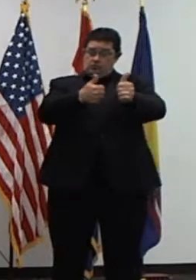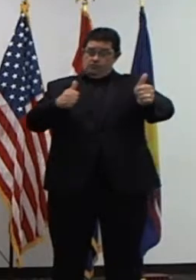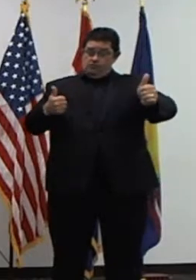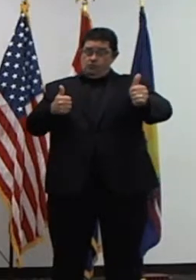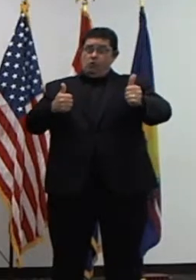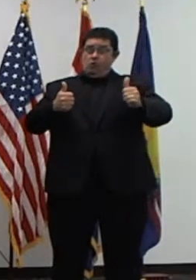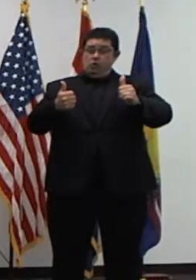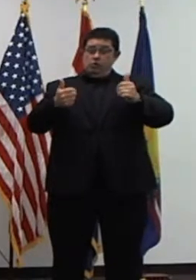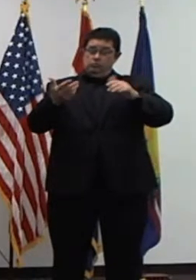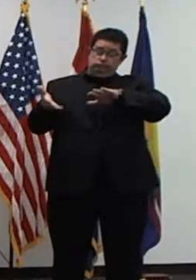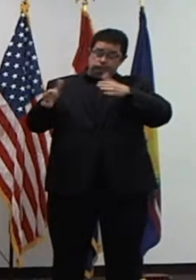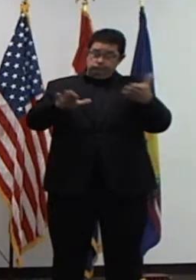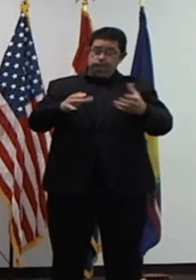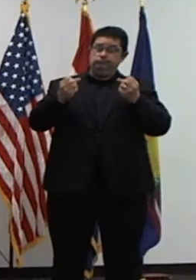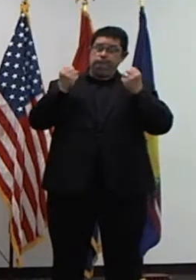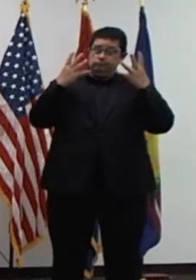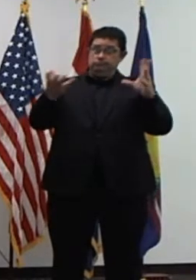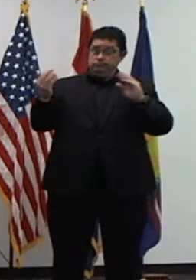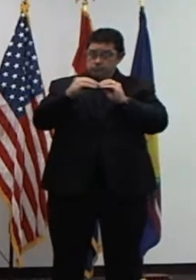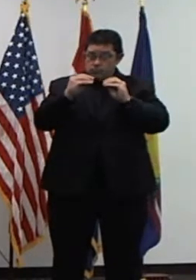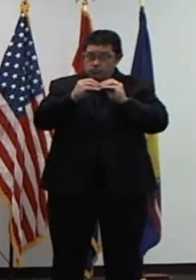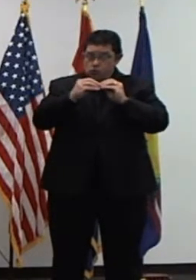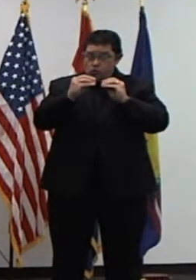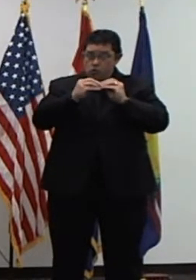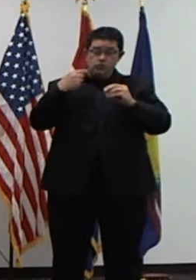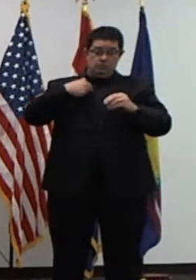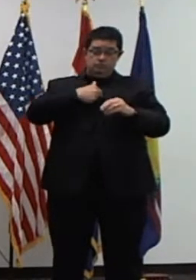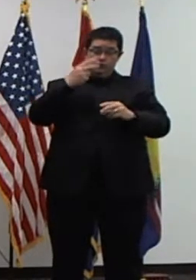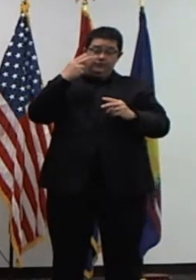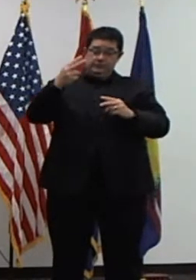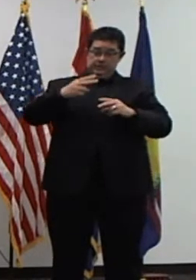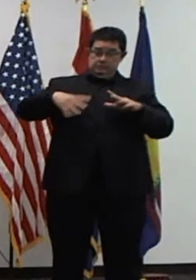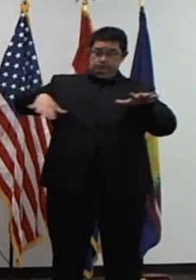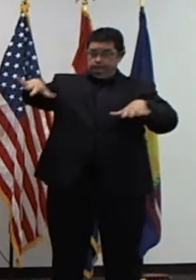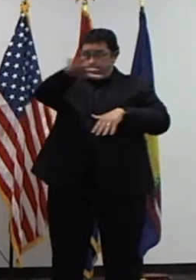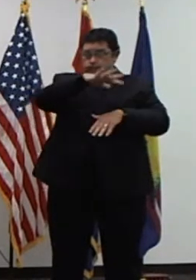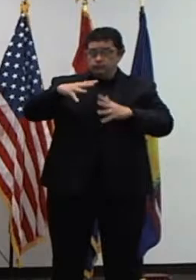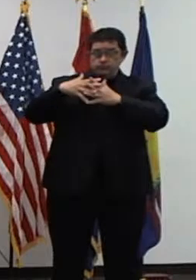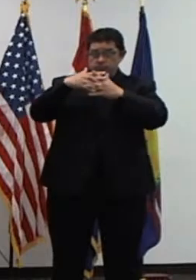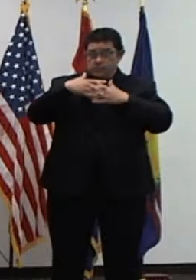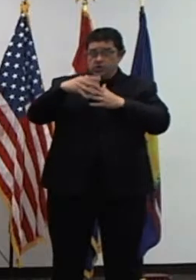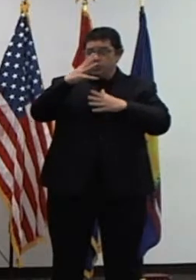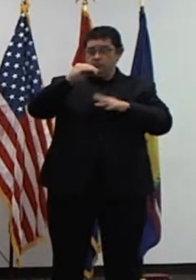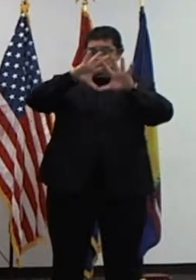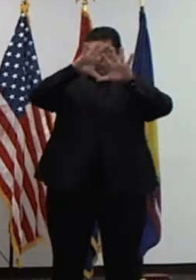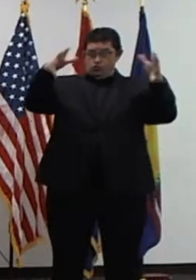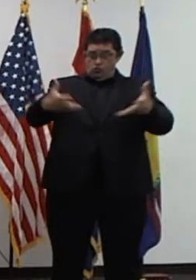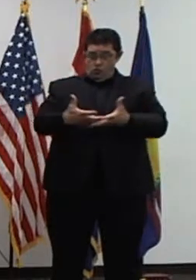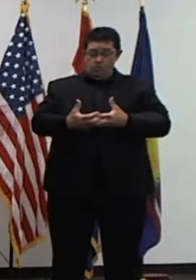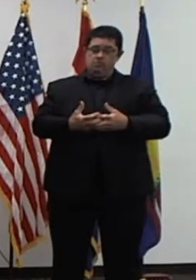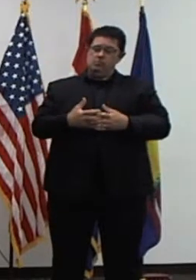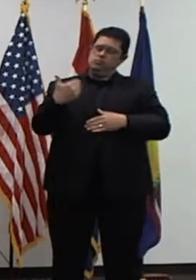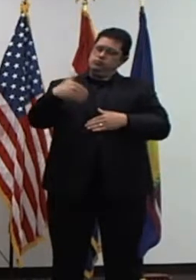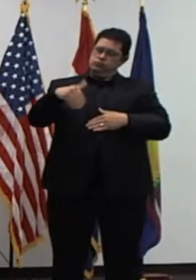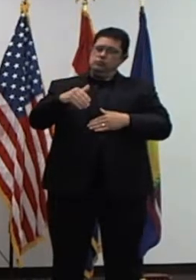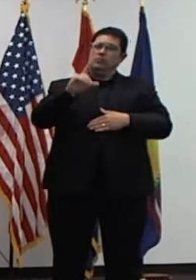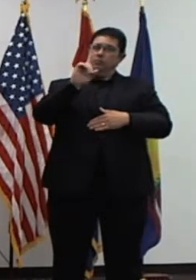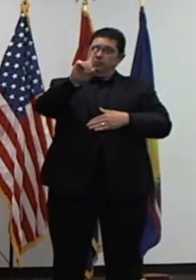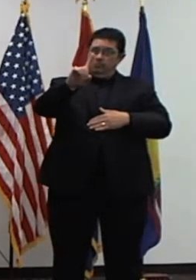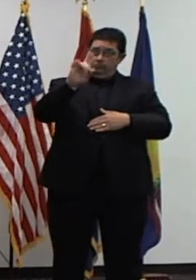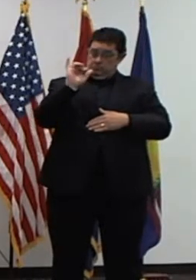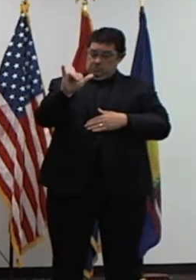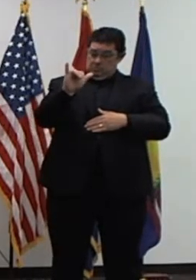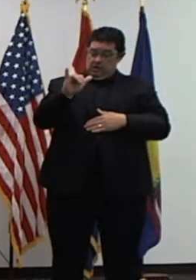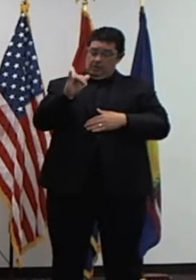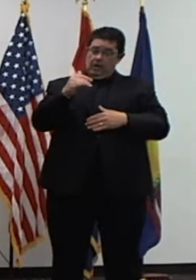and across the globe. But this has come at a cost to our community. We know that this came